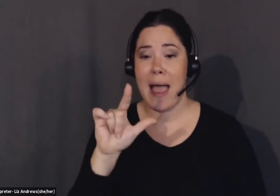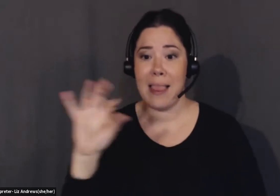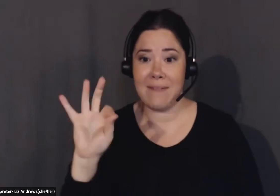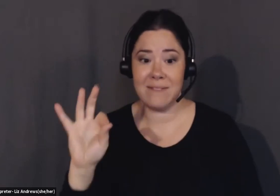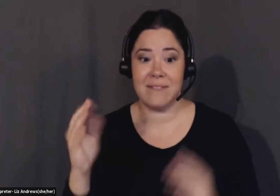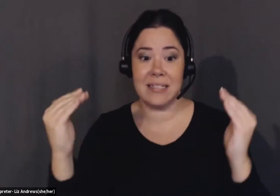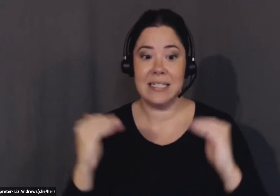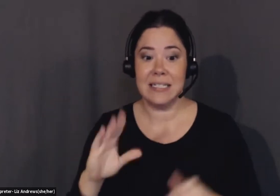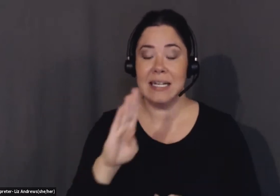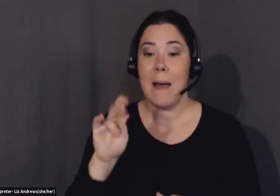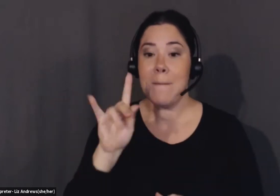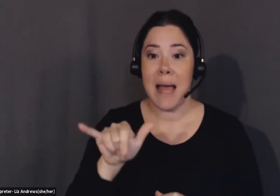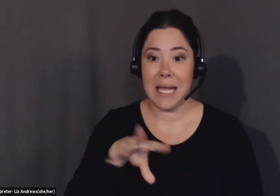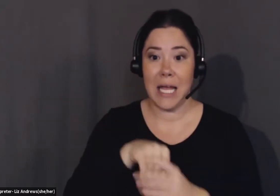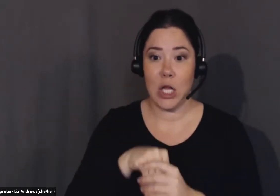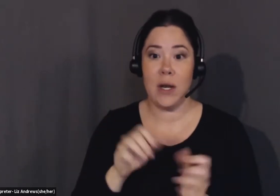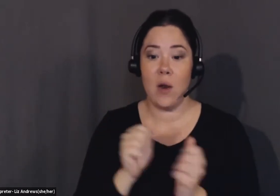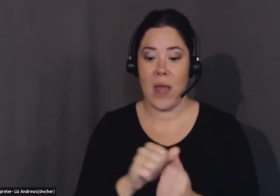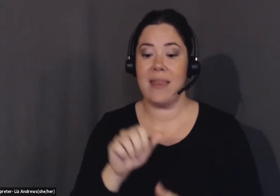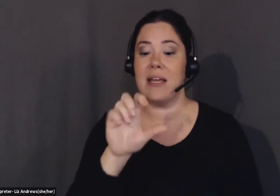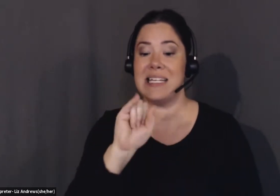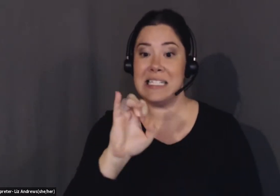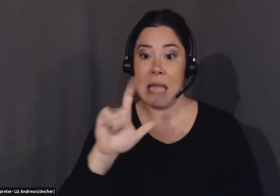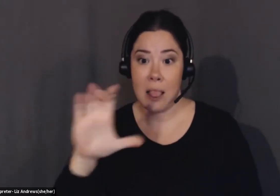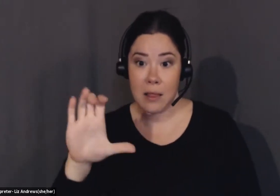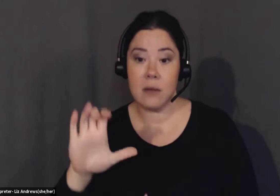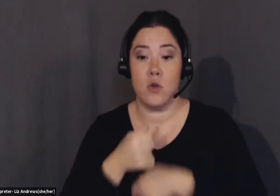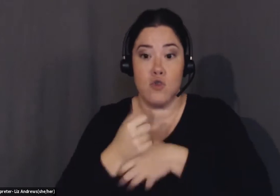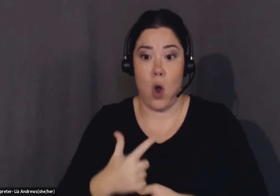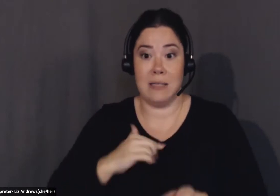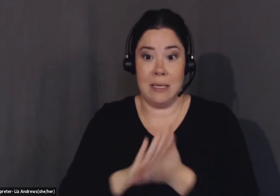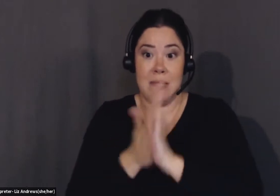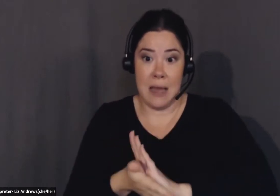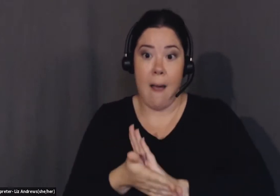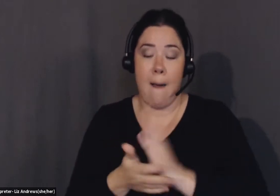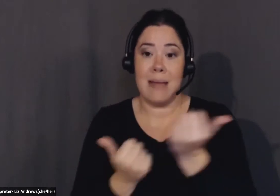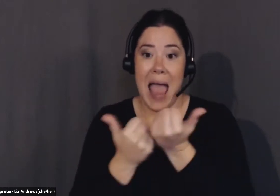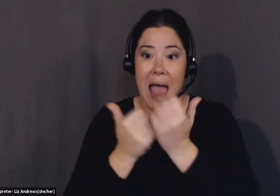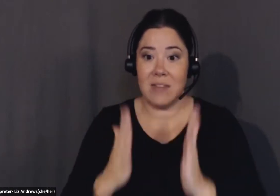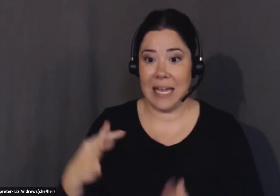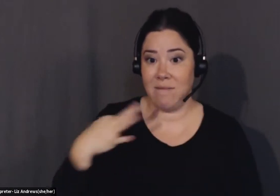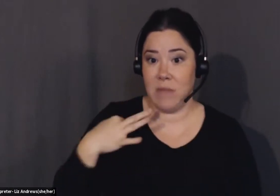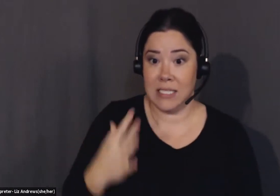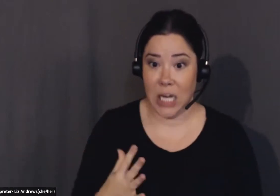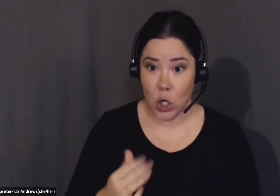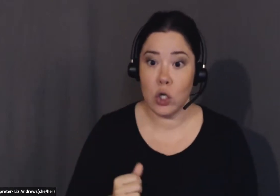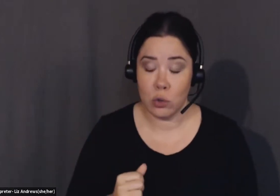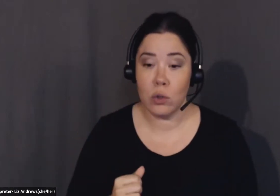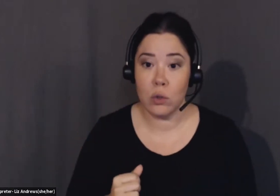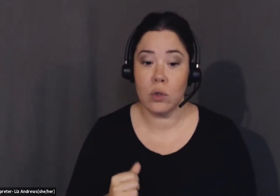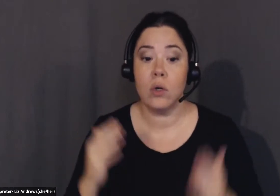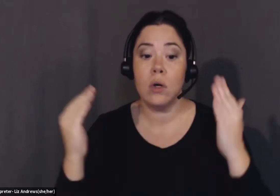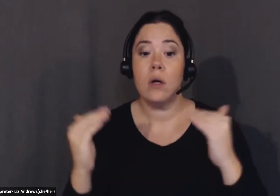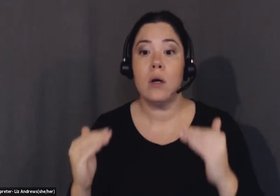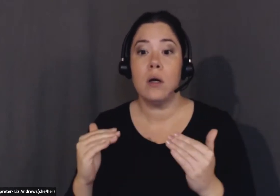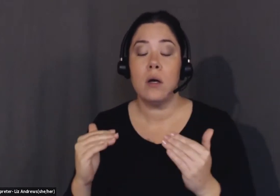being included in the Silk motivated me to become a disability advocate and volunteer. And Maria also Awesome. said Center for the